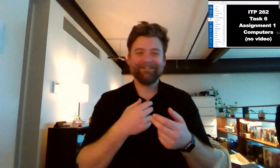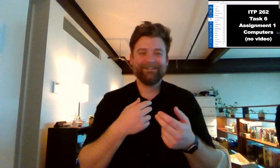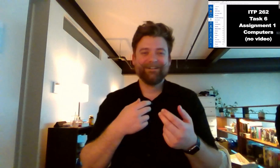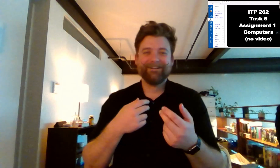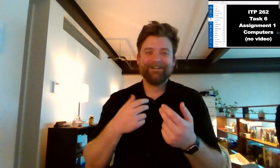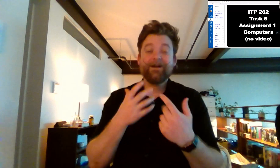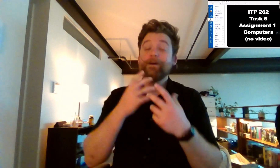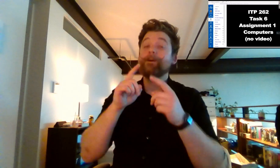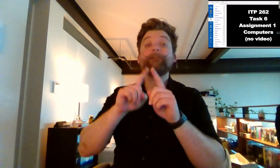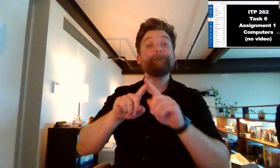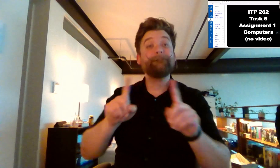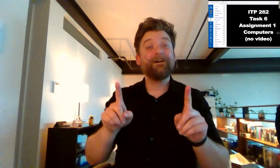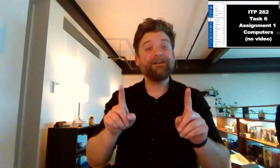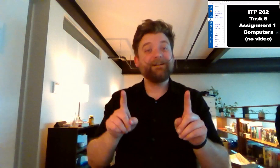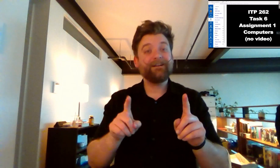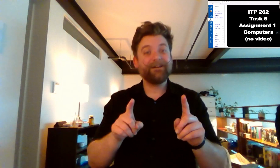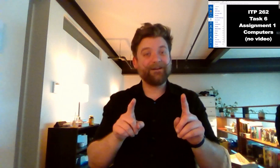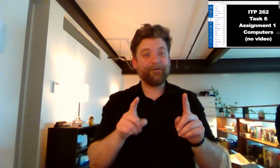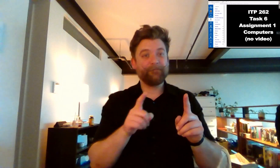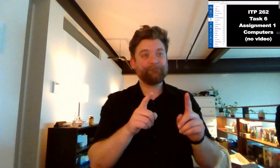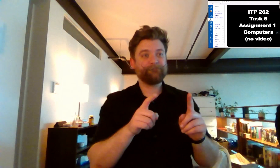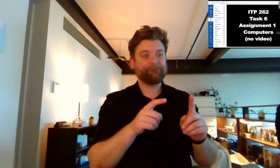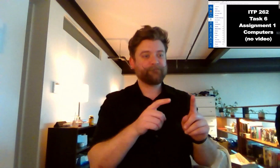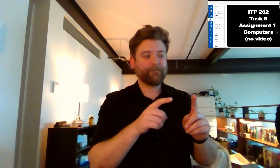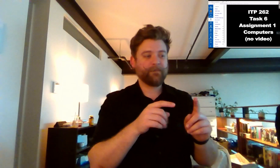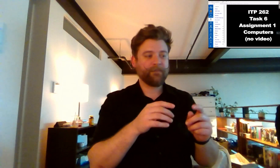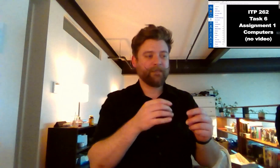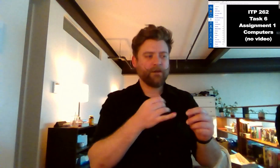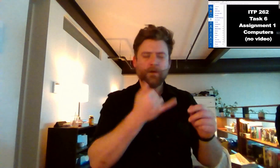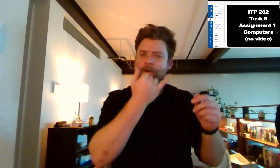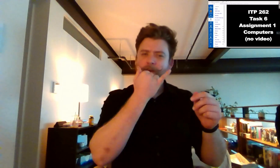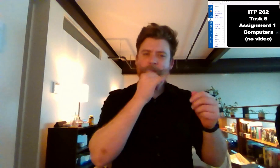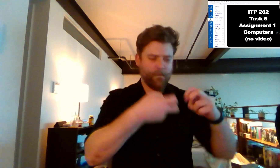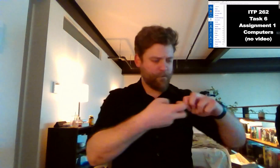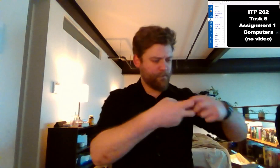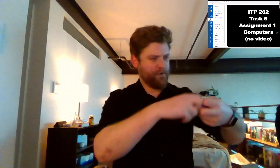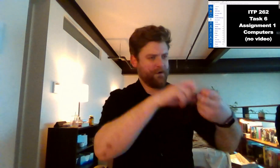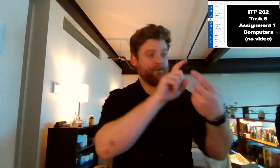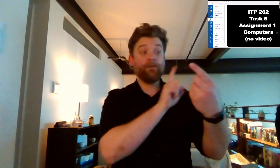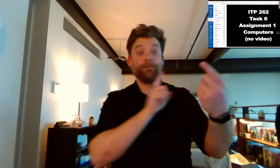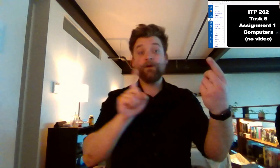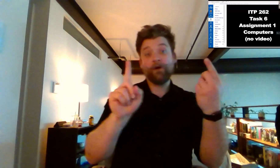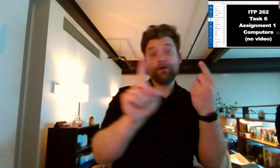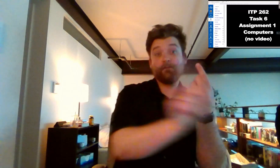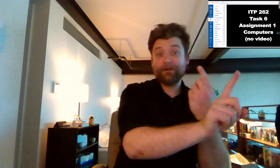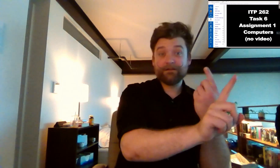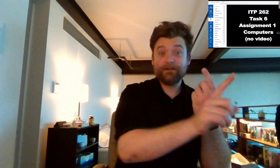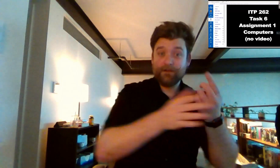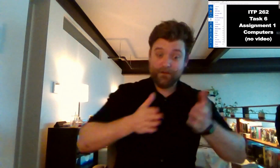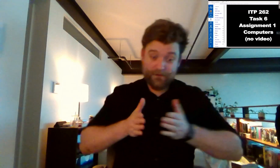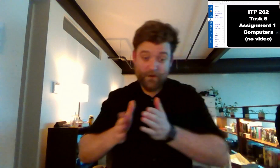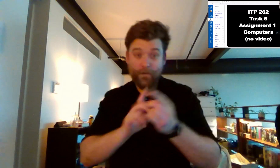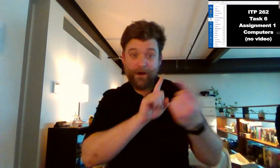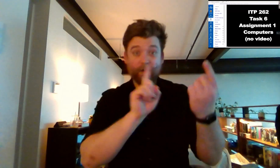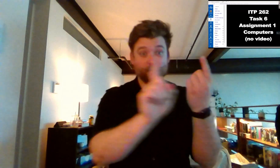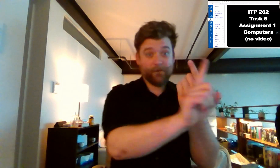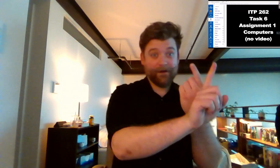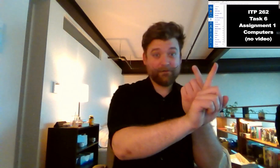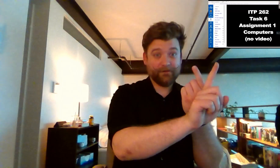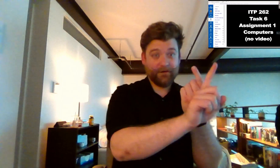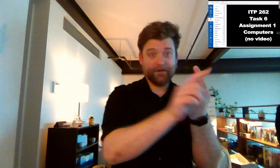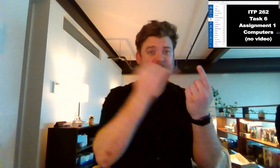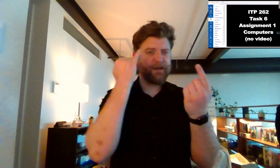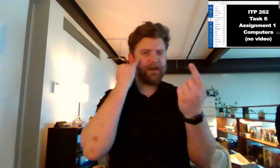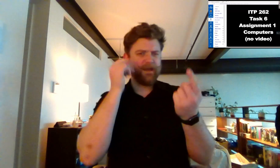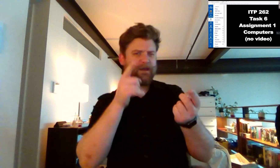But there is a way around that. You need to get into the point into the center. Maybe if you want to start in the middle, how